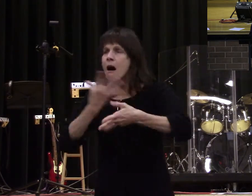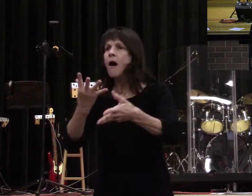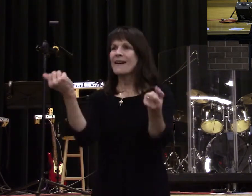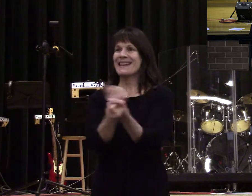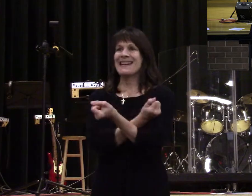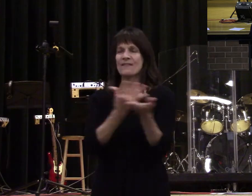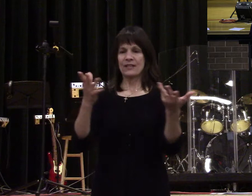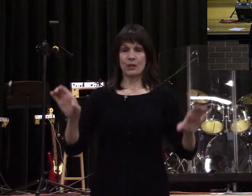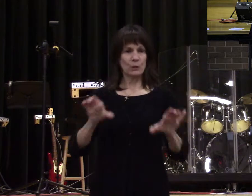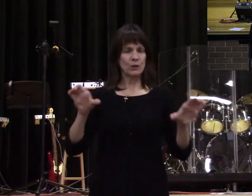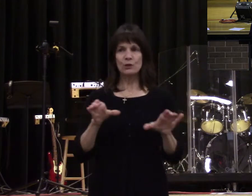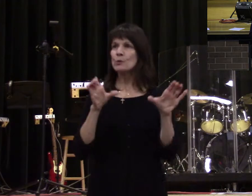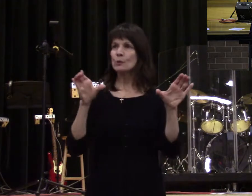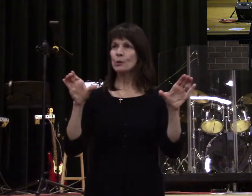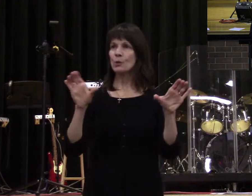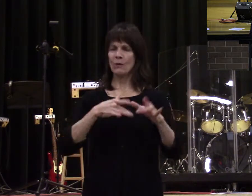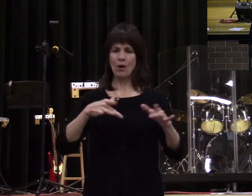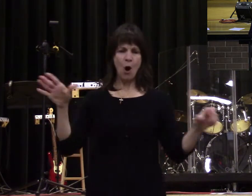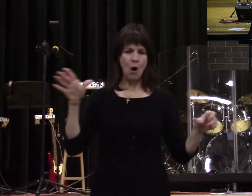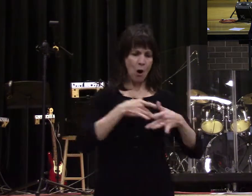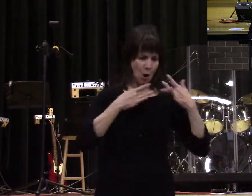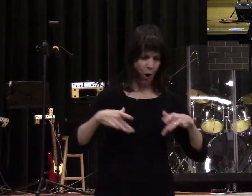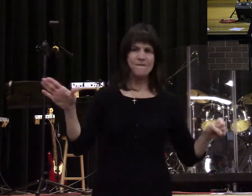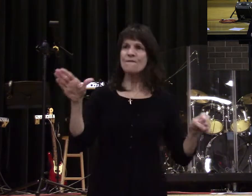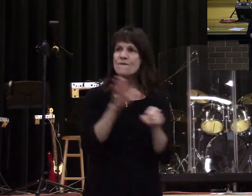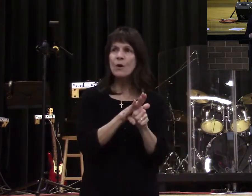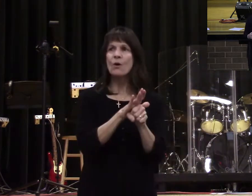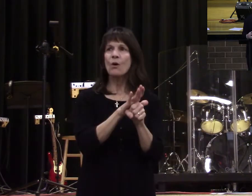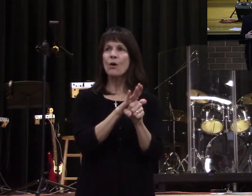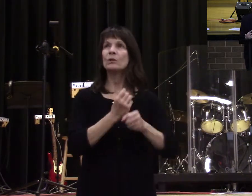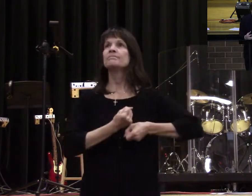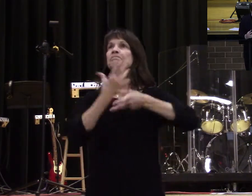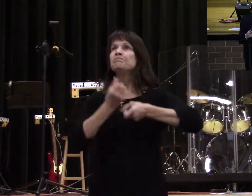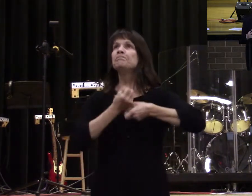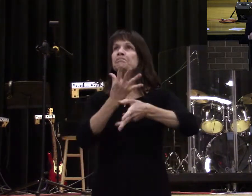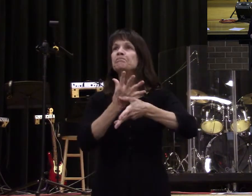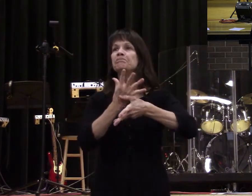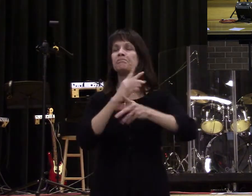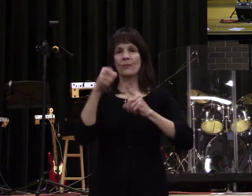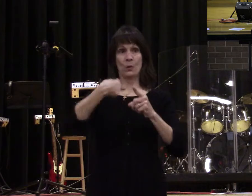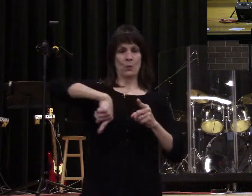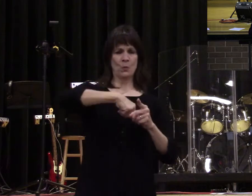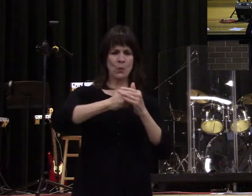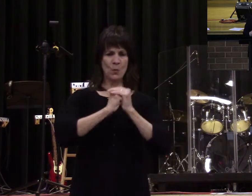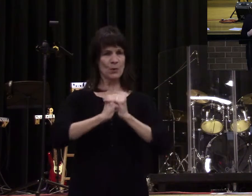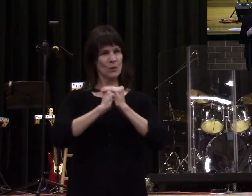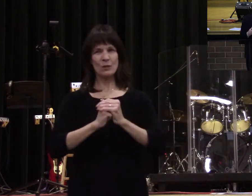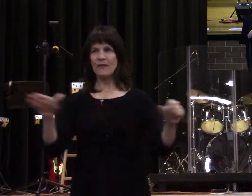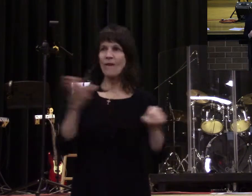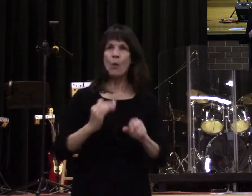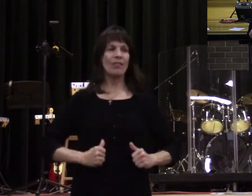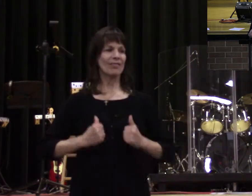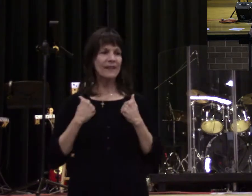whole heart. That's spirit. With worship, when we worship with our whole life, when